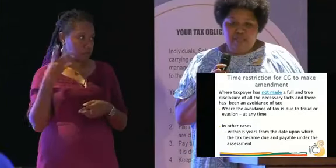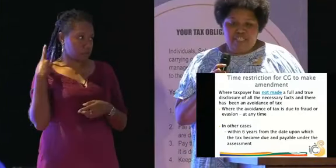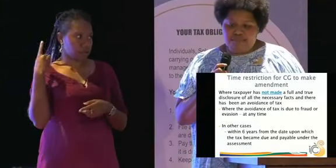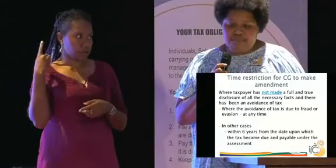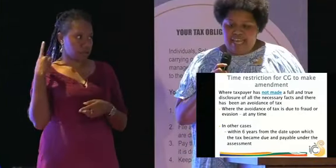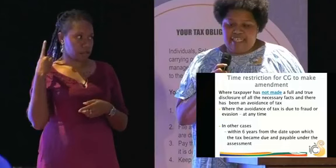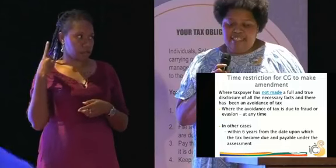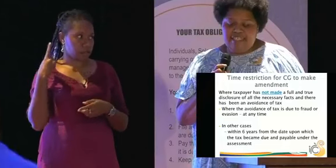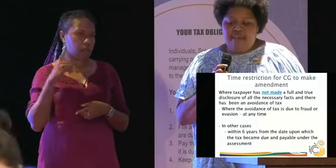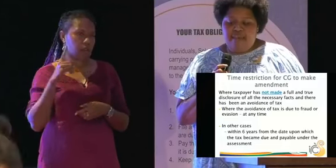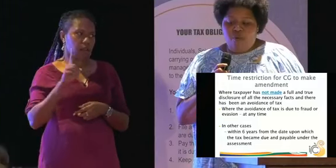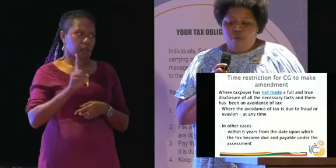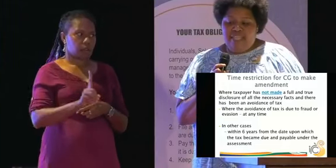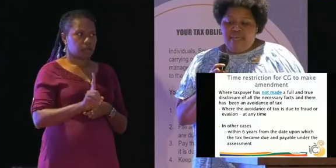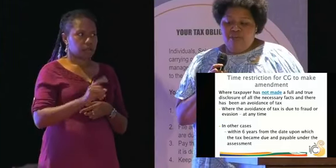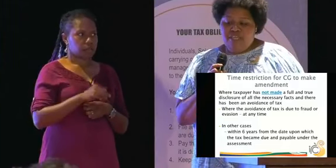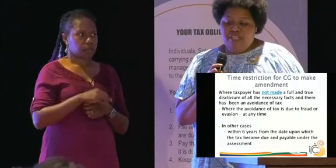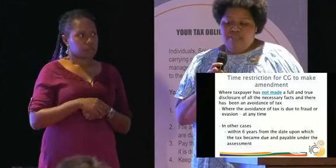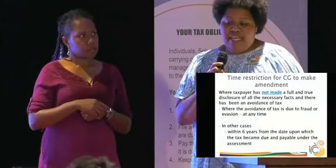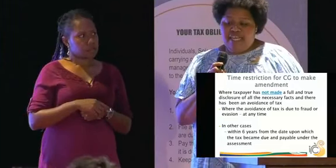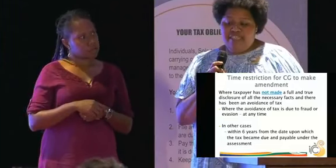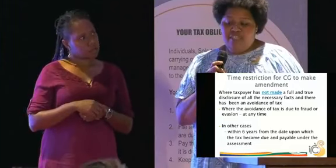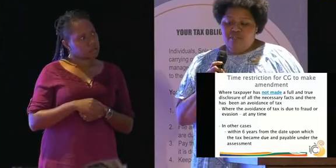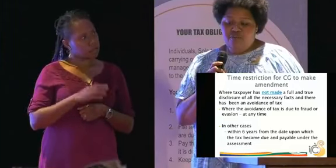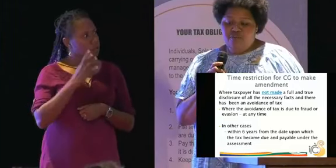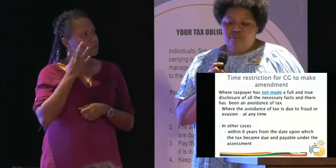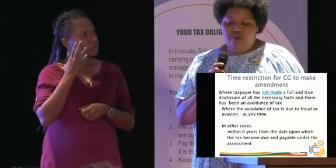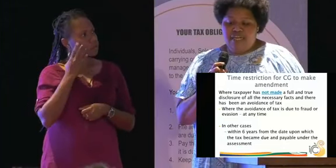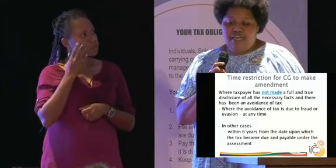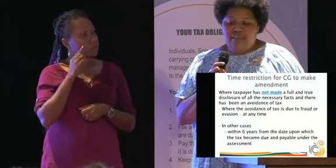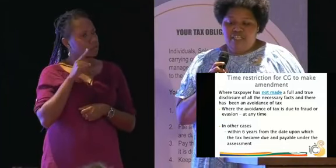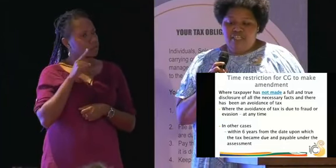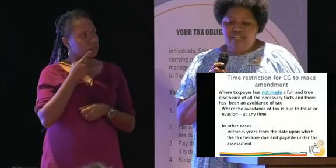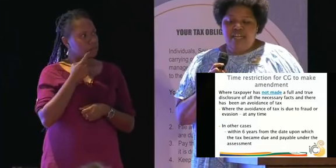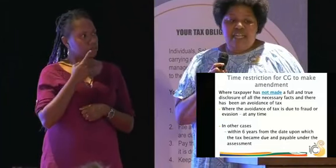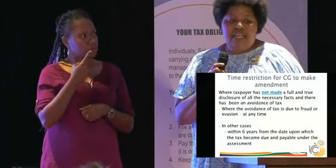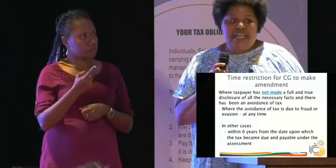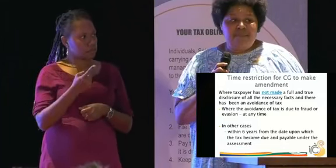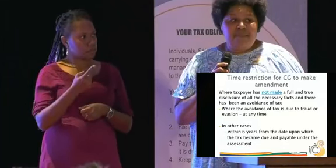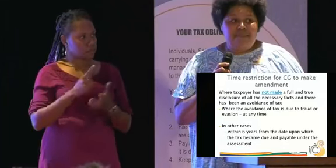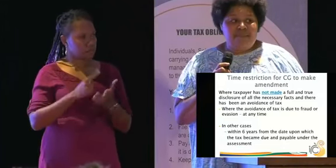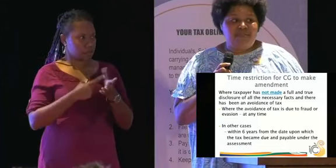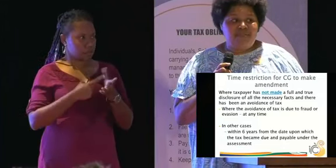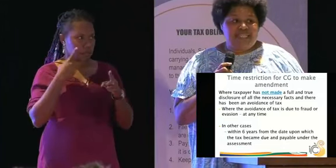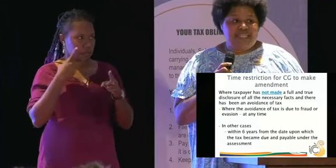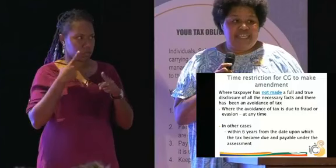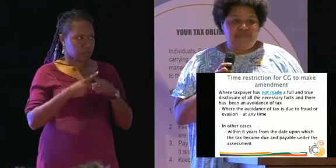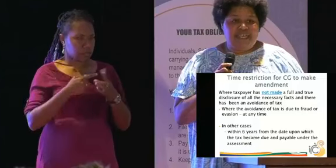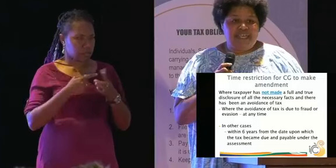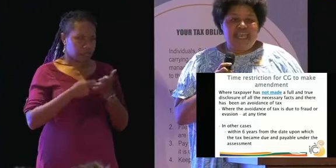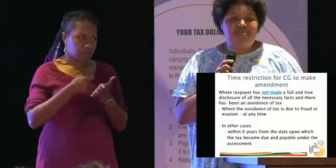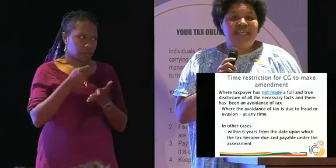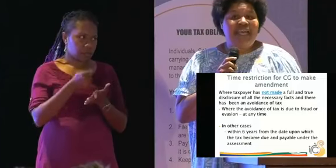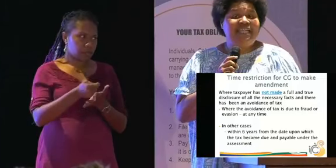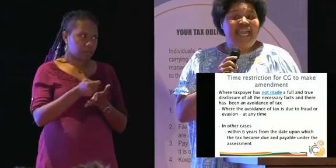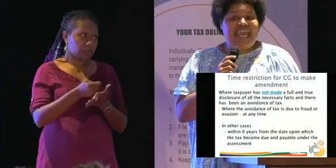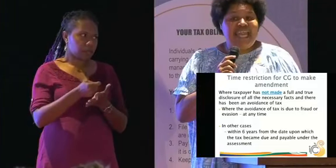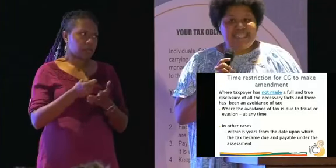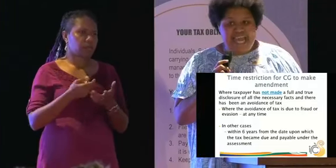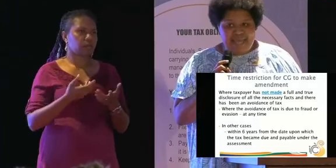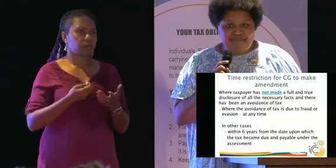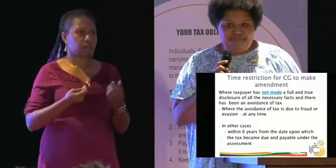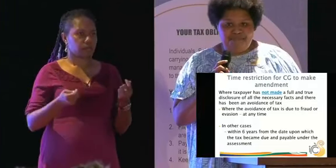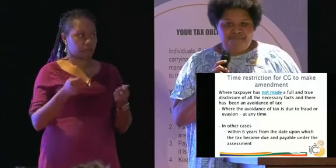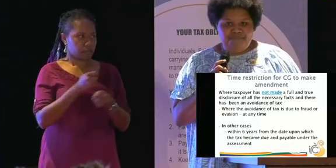an avoidance of tax, where the avoidance of tax is due to fraud and evasion, the amendment to that assessment can be at